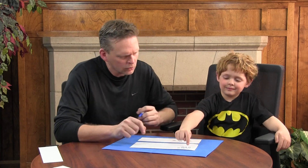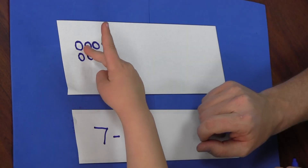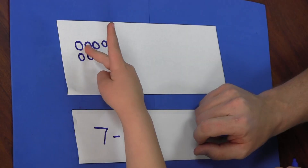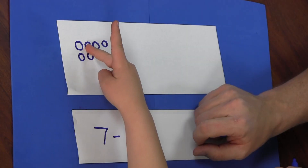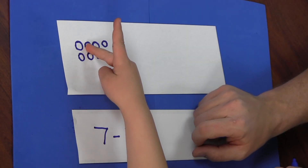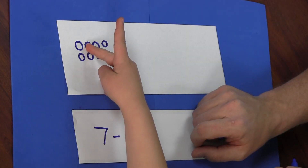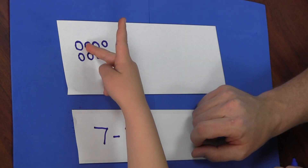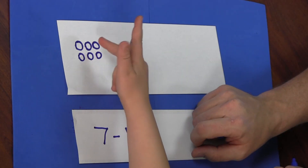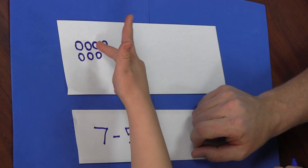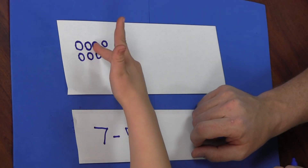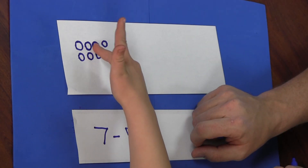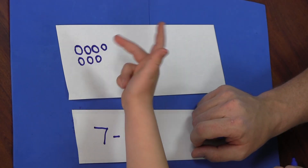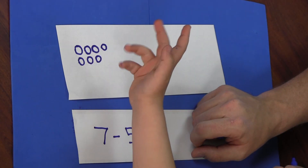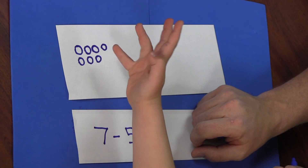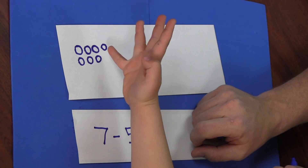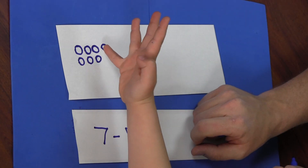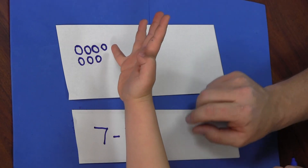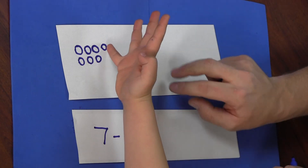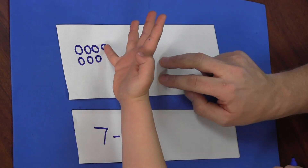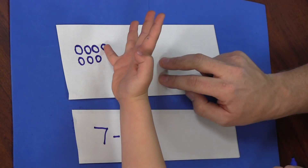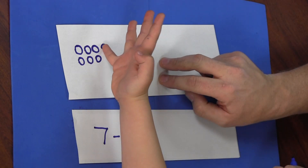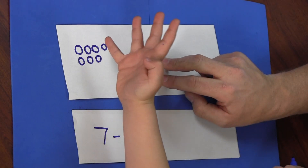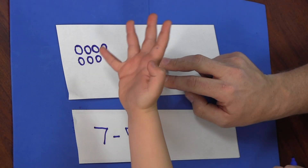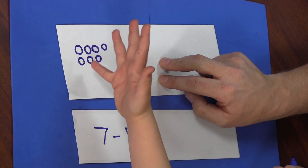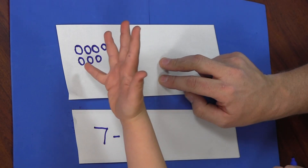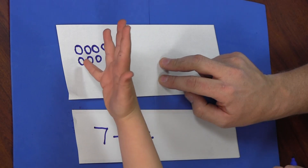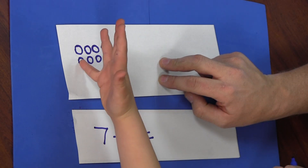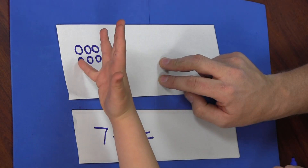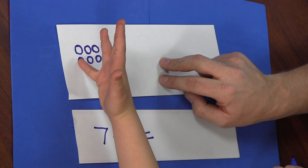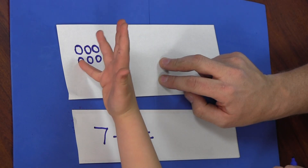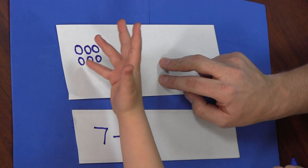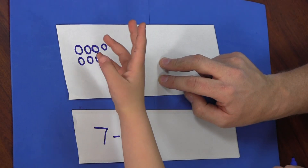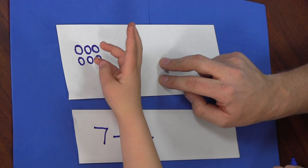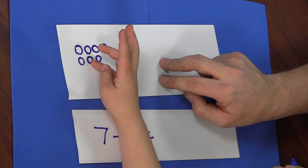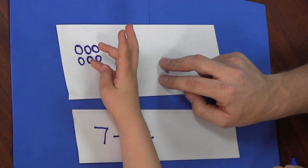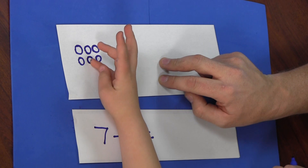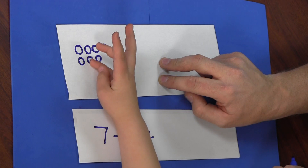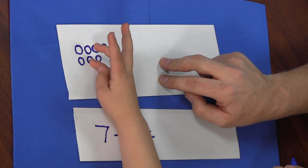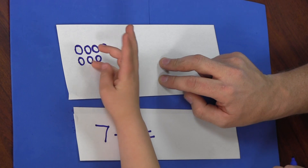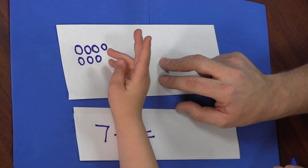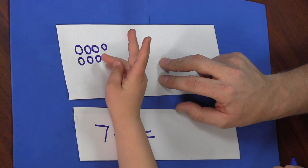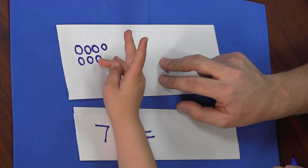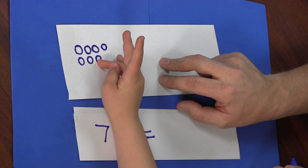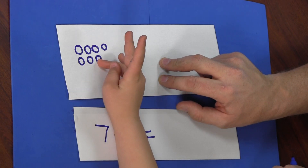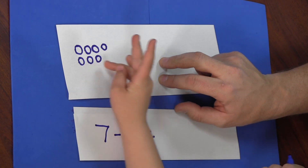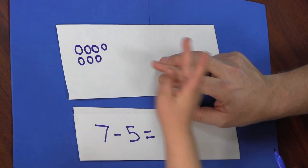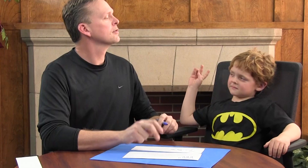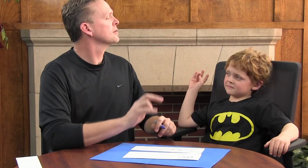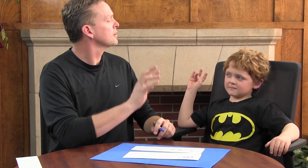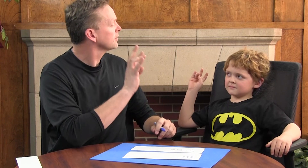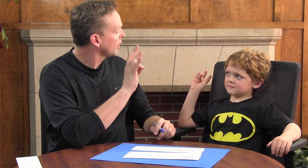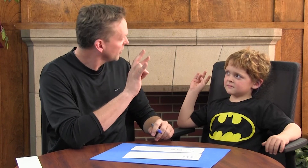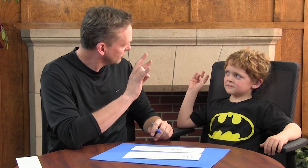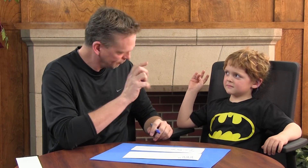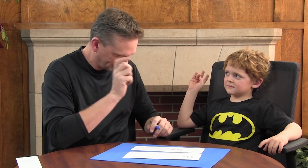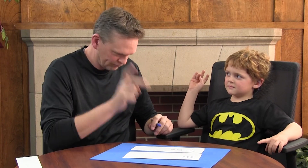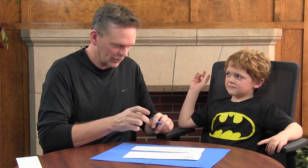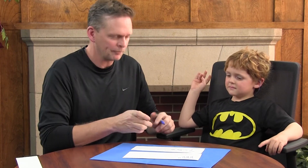One, two, three, four, five, six, seven. Seven, right.